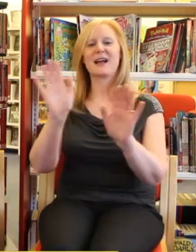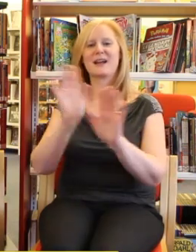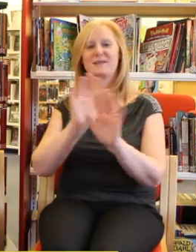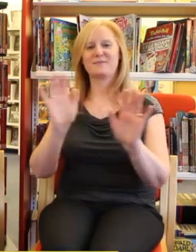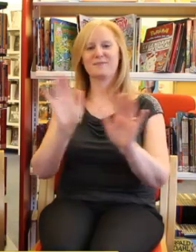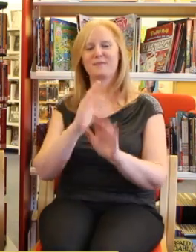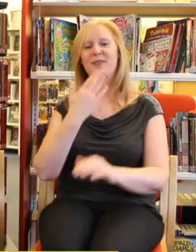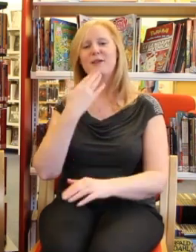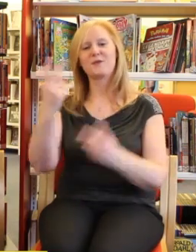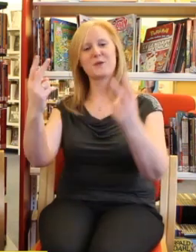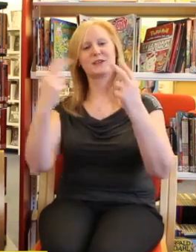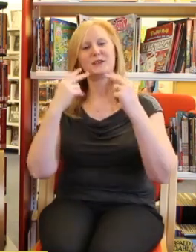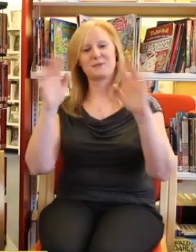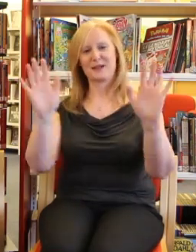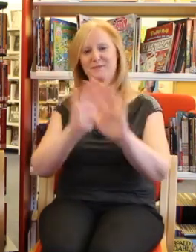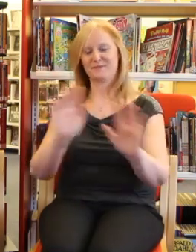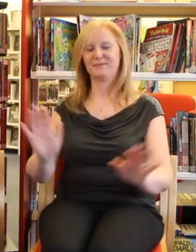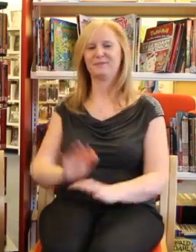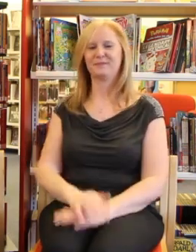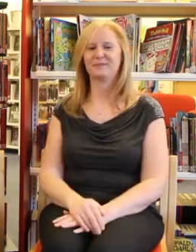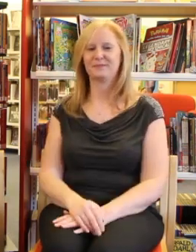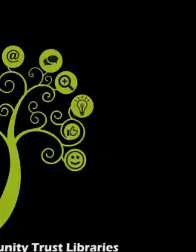thanks for watching bye